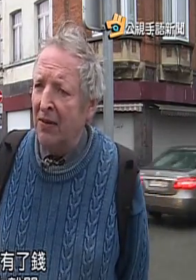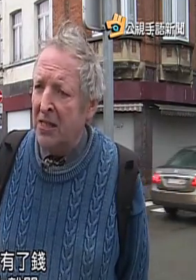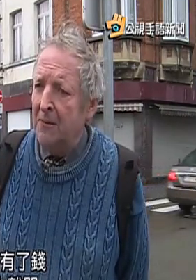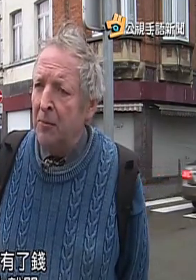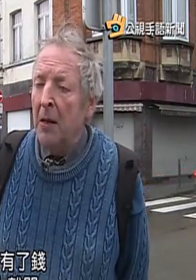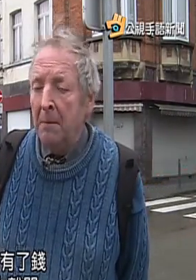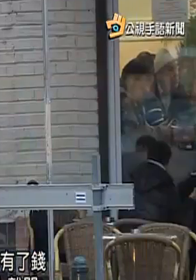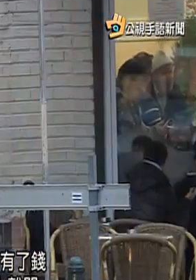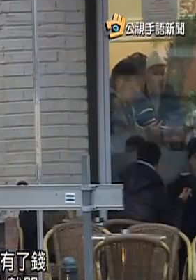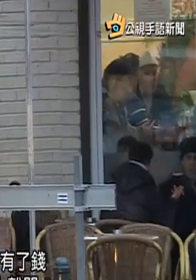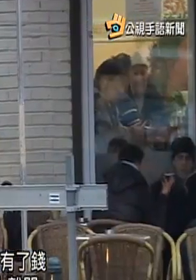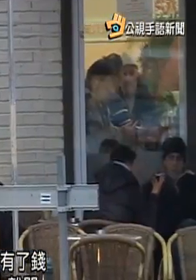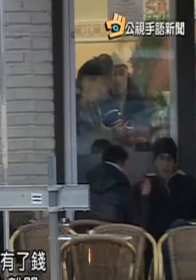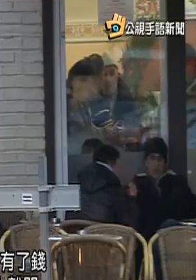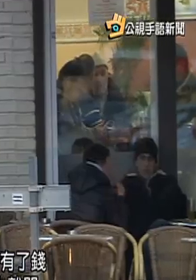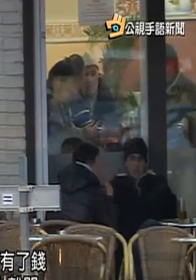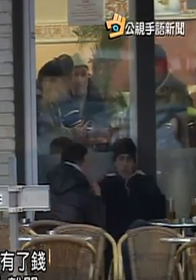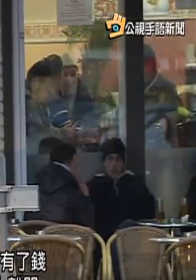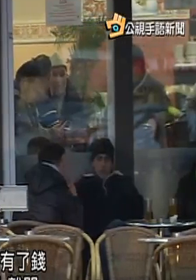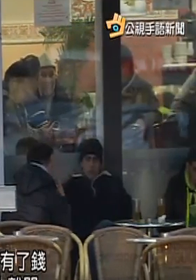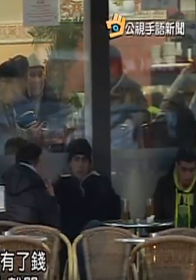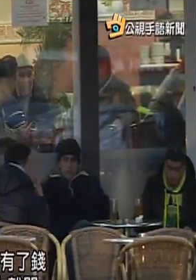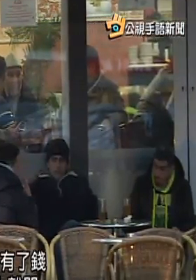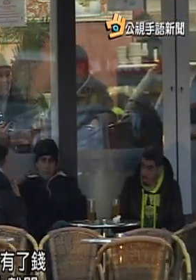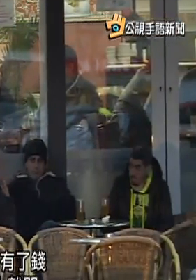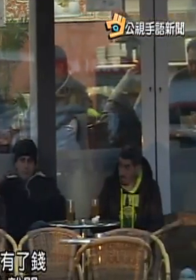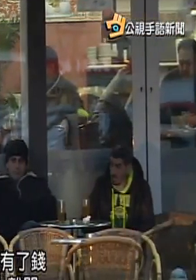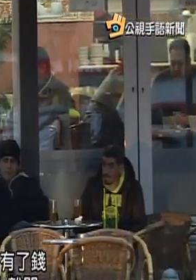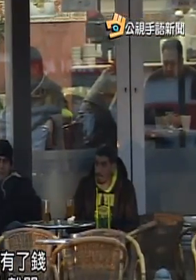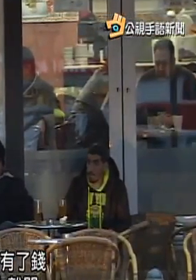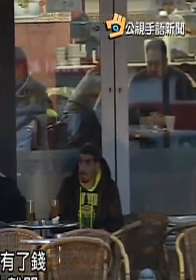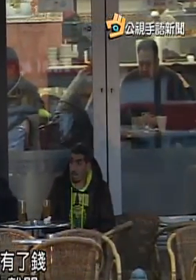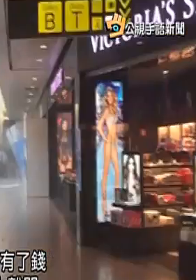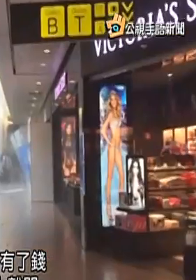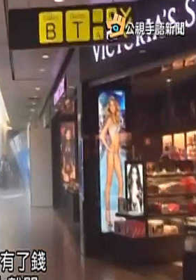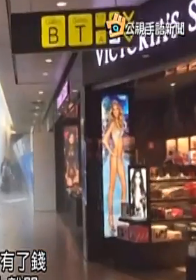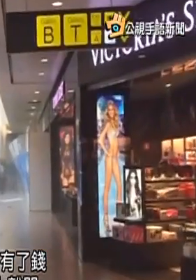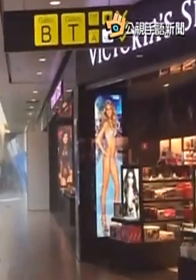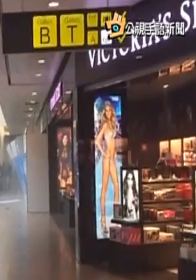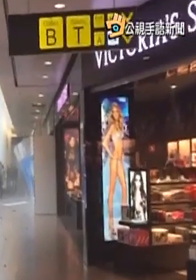areas. But once they have money, many of them leave immediately.